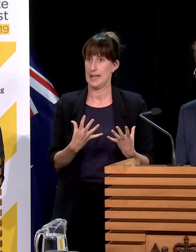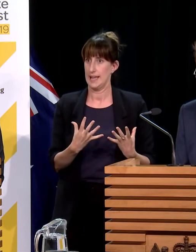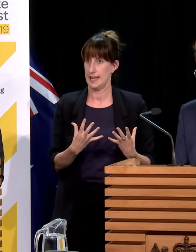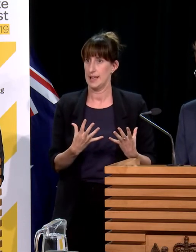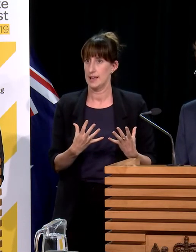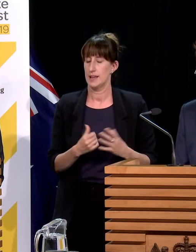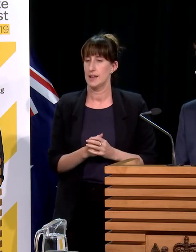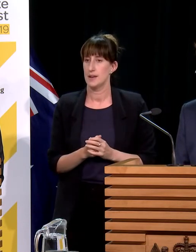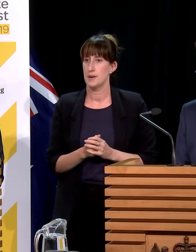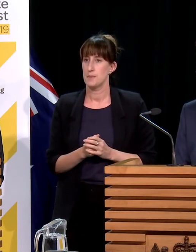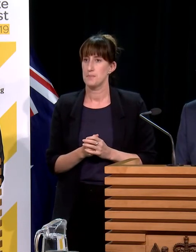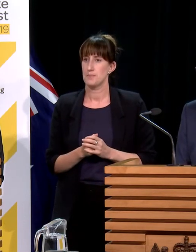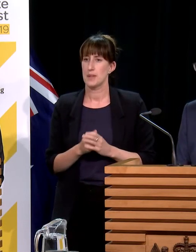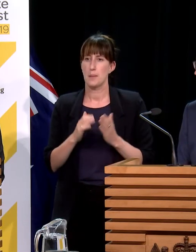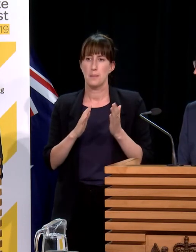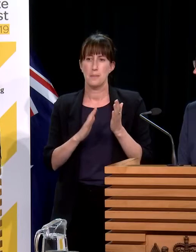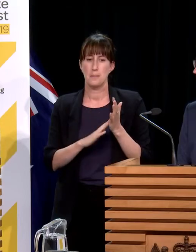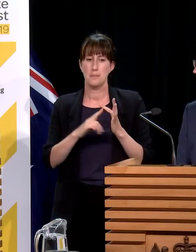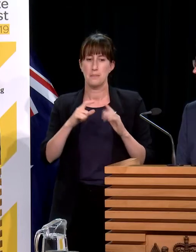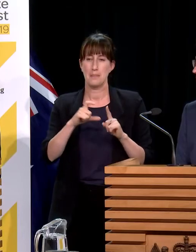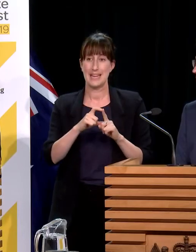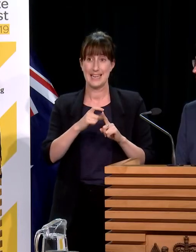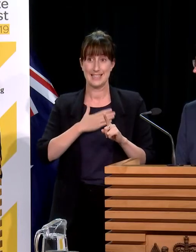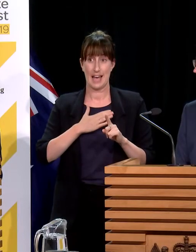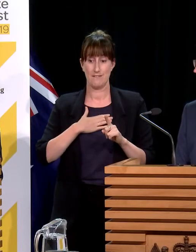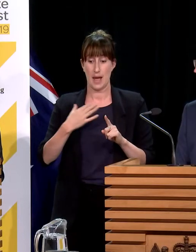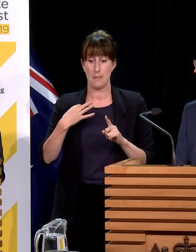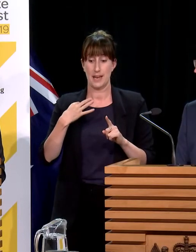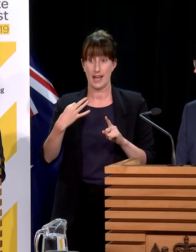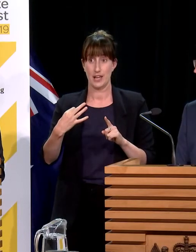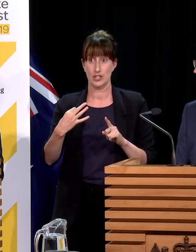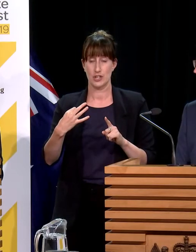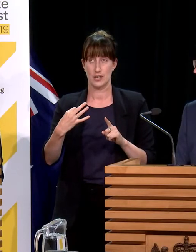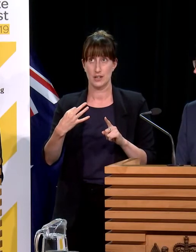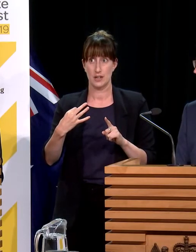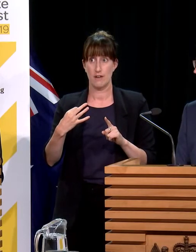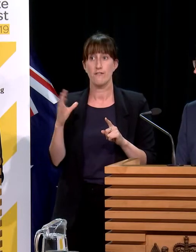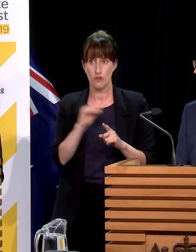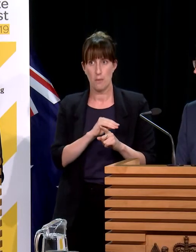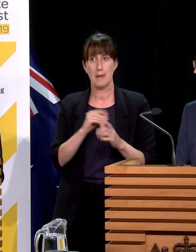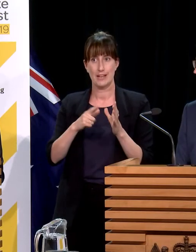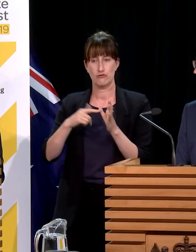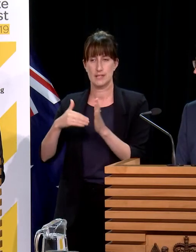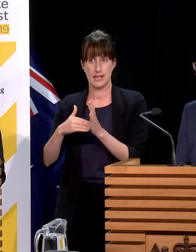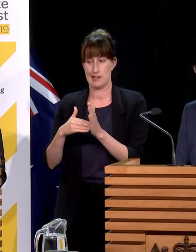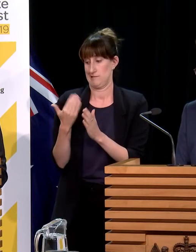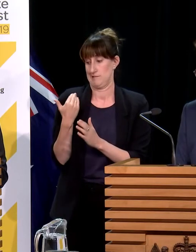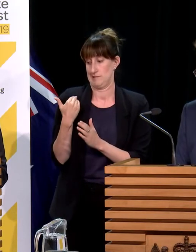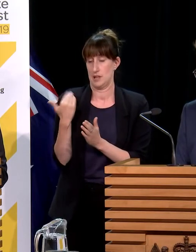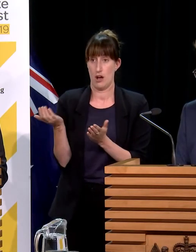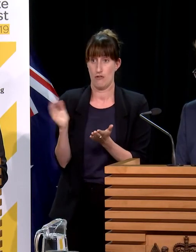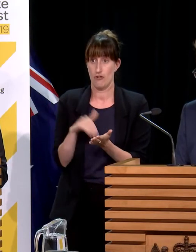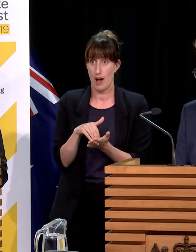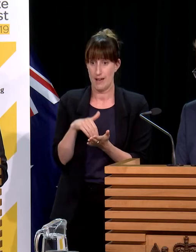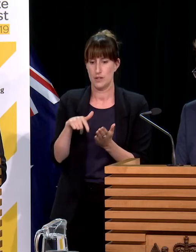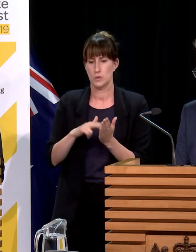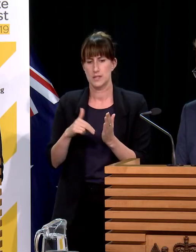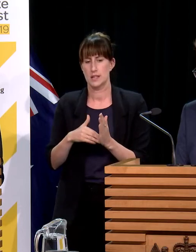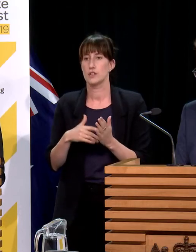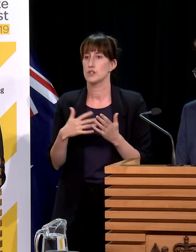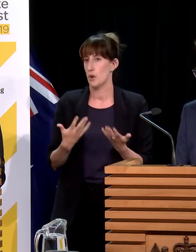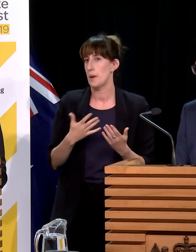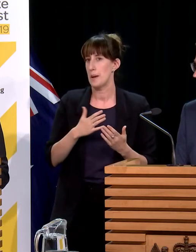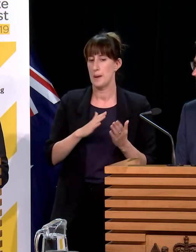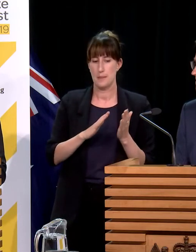AstraZeneca MedSafe application is now in. It's only recently been submitted. MedSafe have been